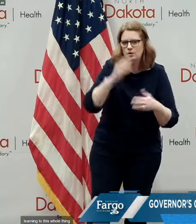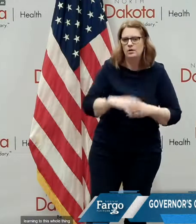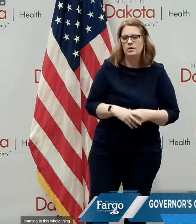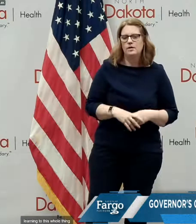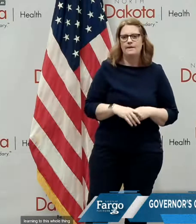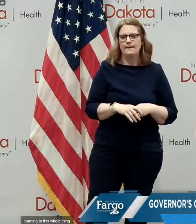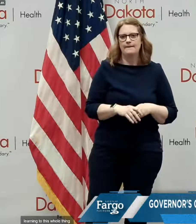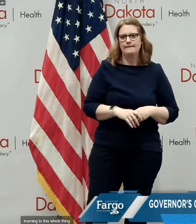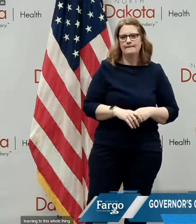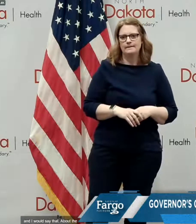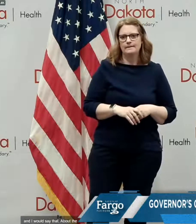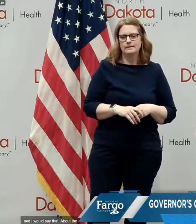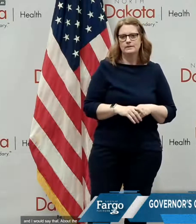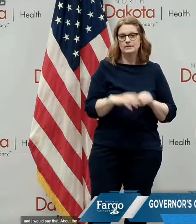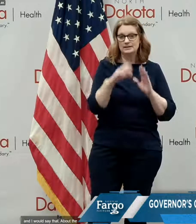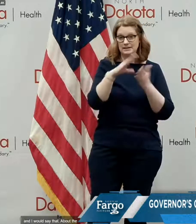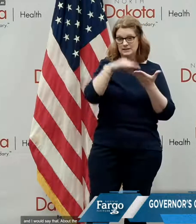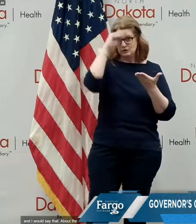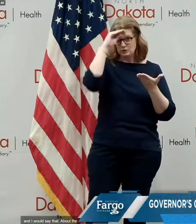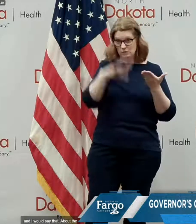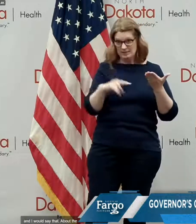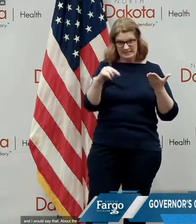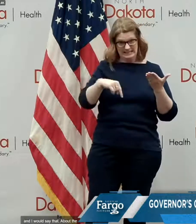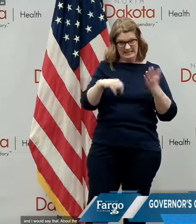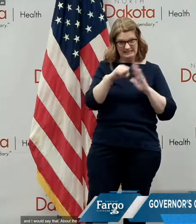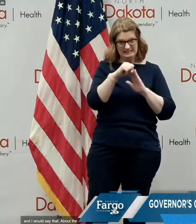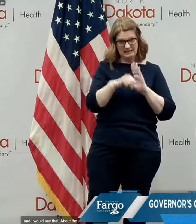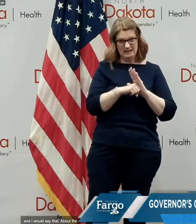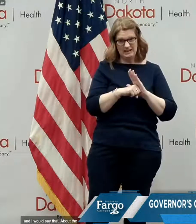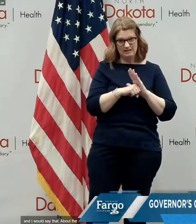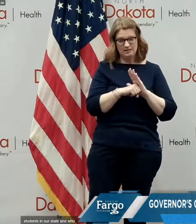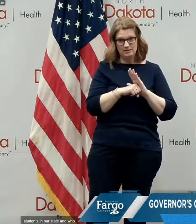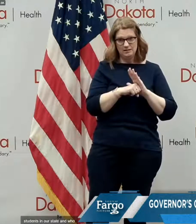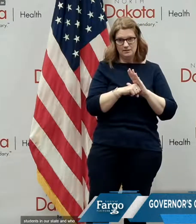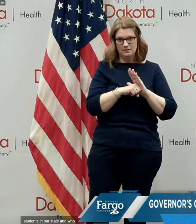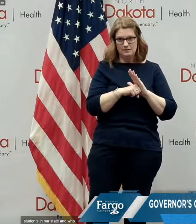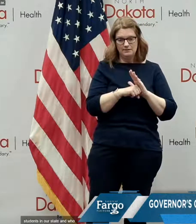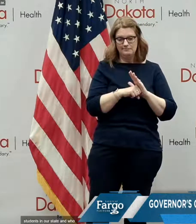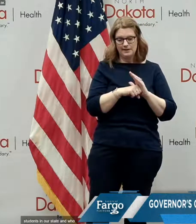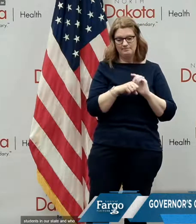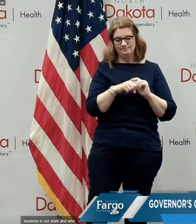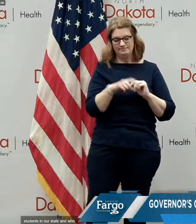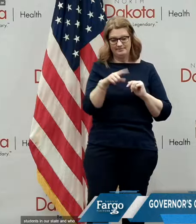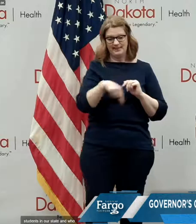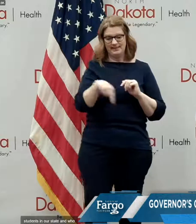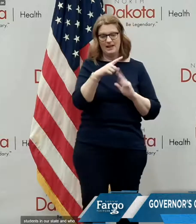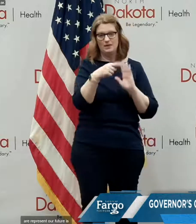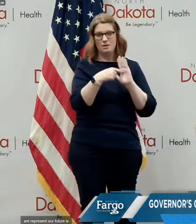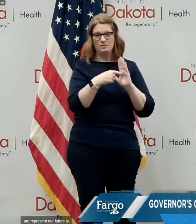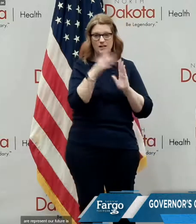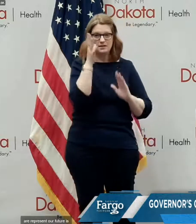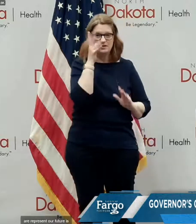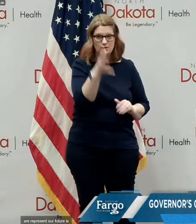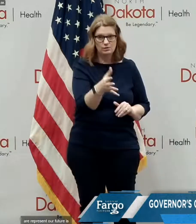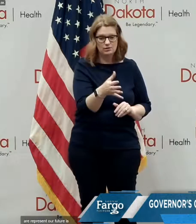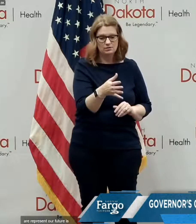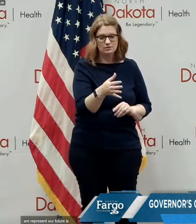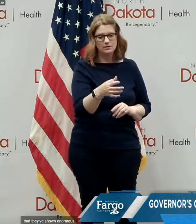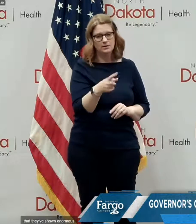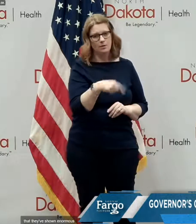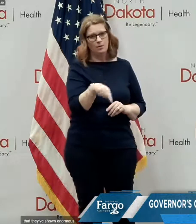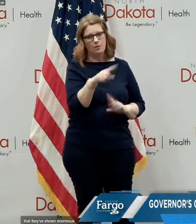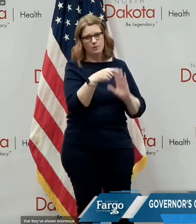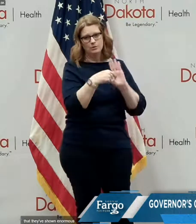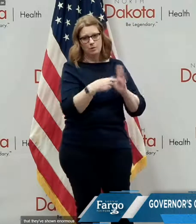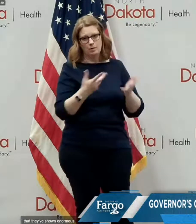the students in our state and who represent our future is that they've shown enormous resiliency and